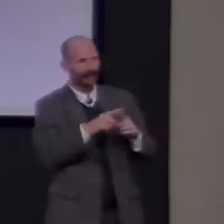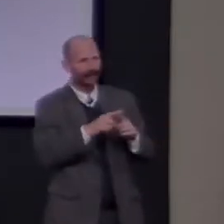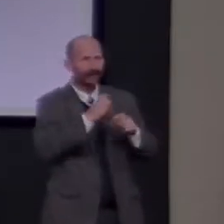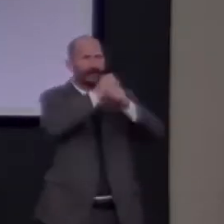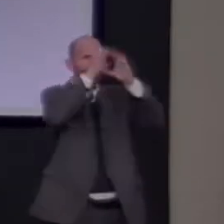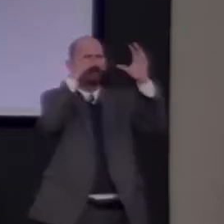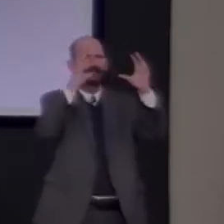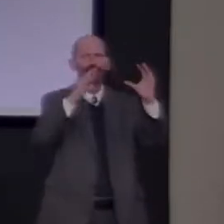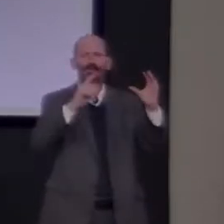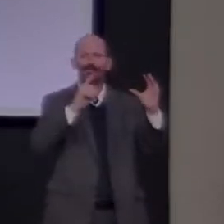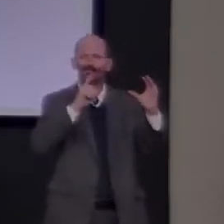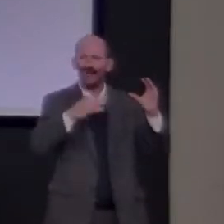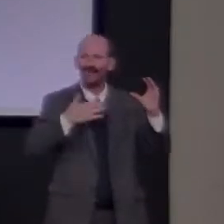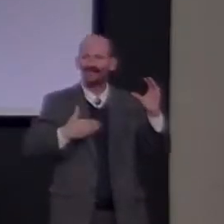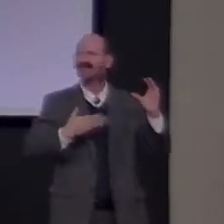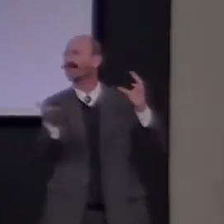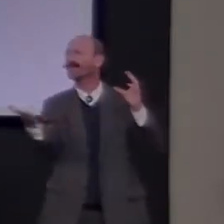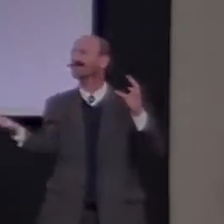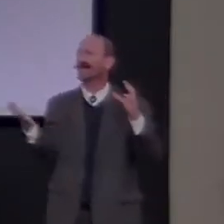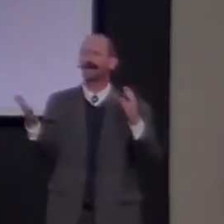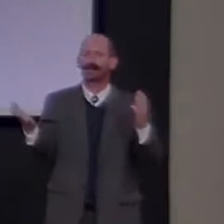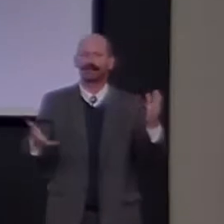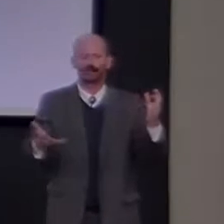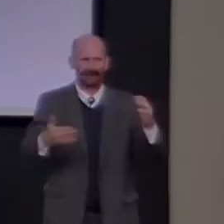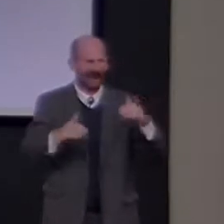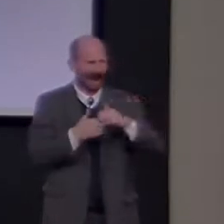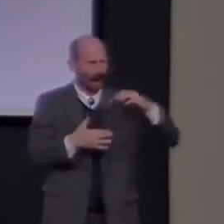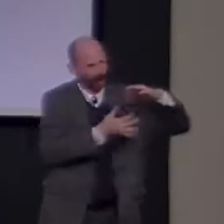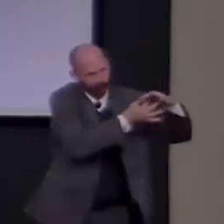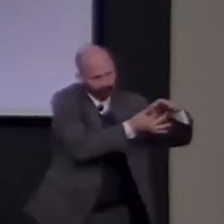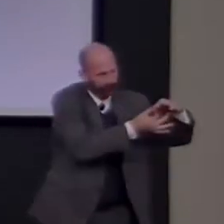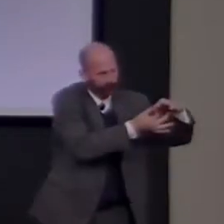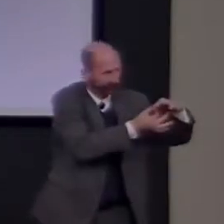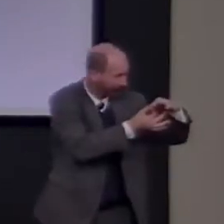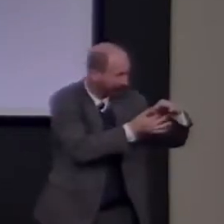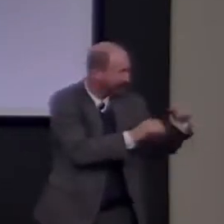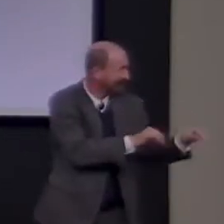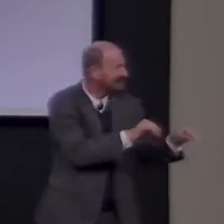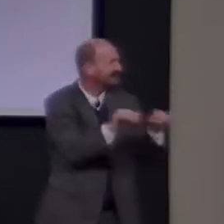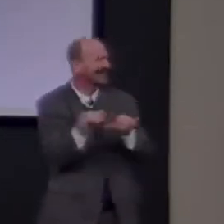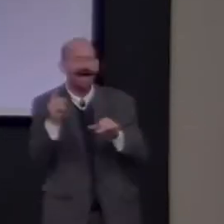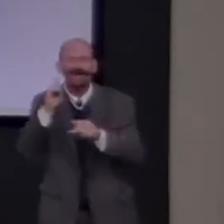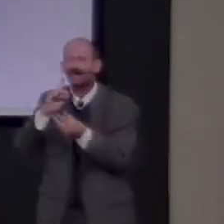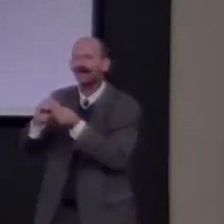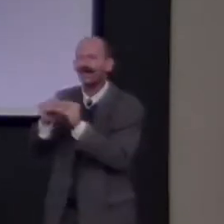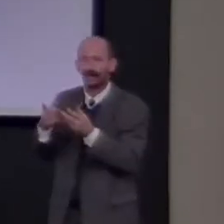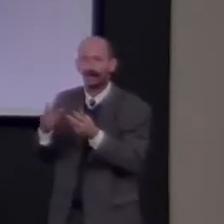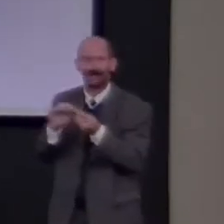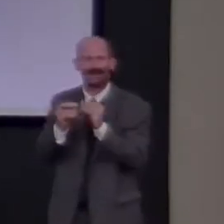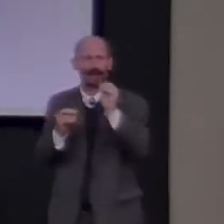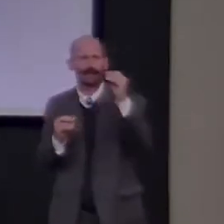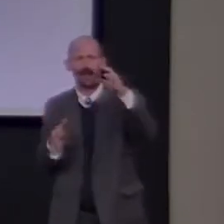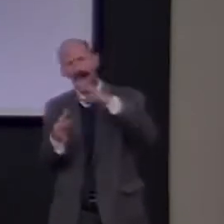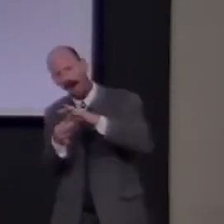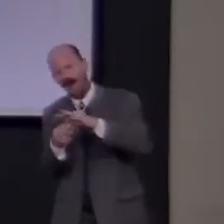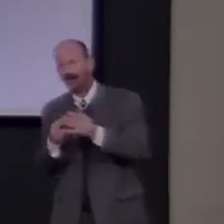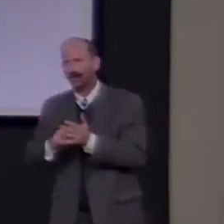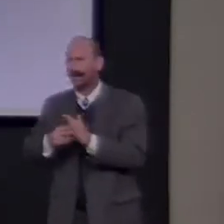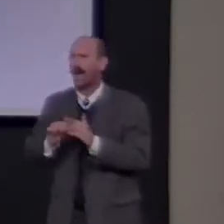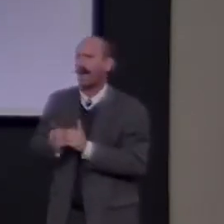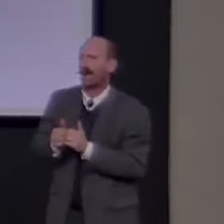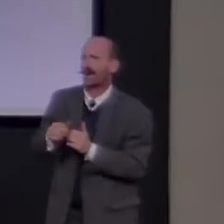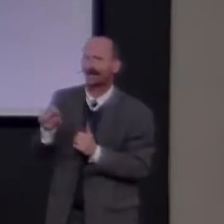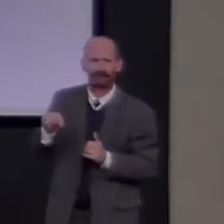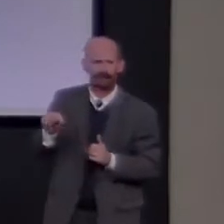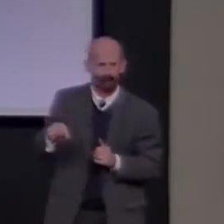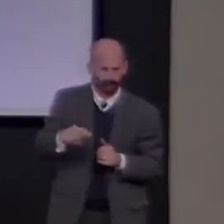meanings? How does that occur? And we have the same problem in our field in the study of number. We need to ask